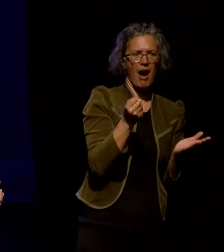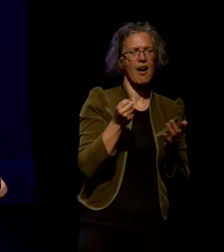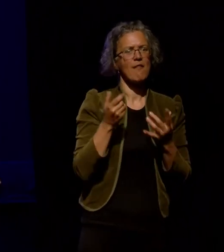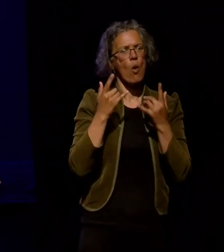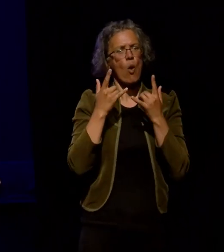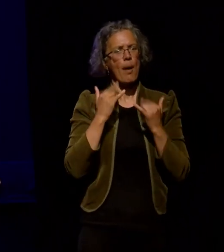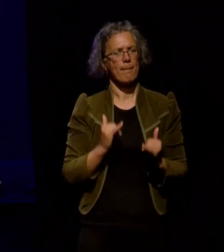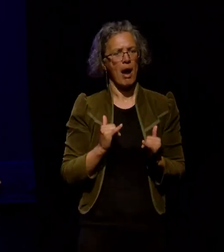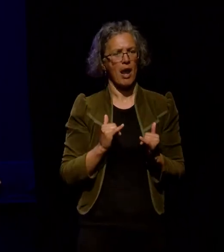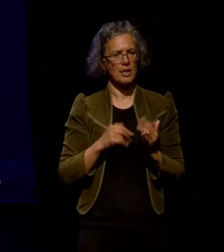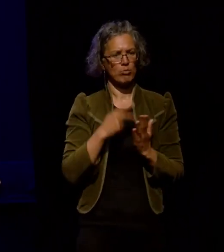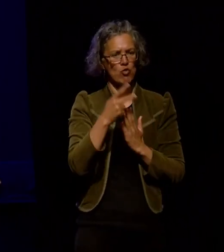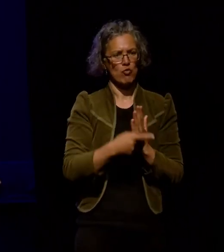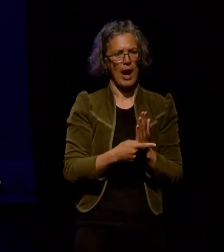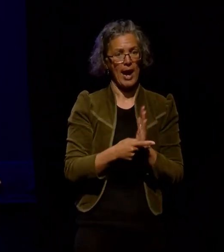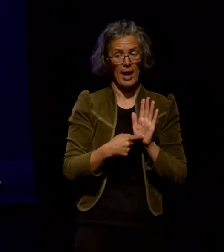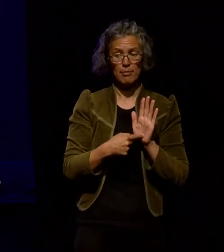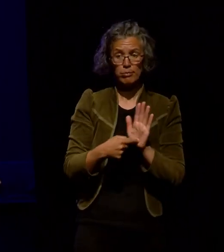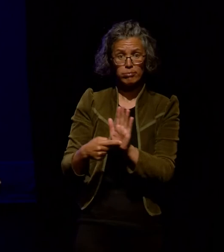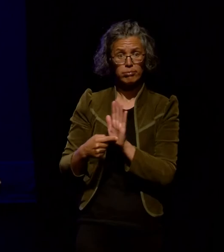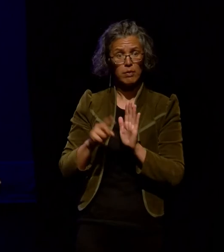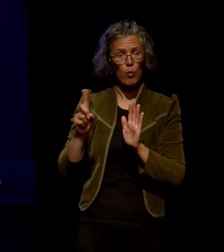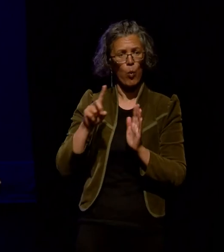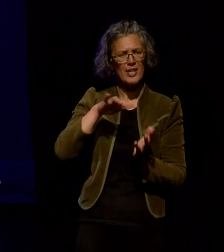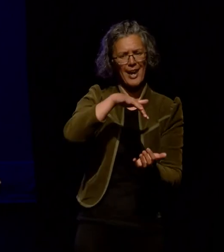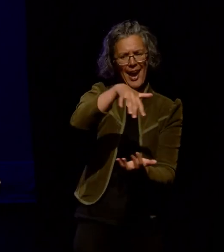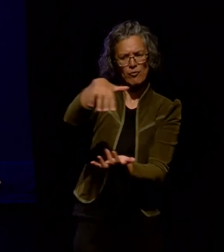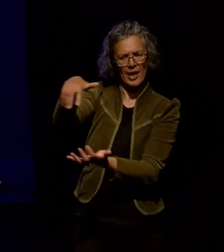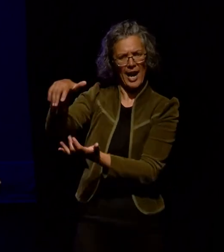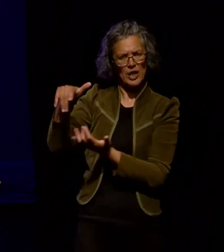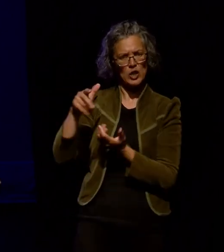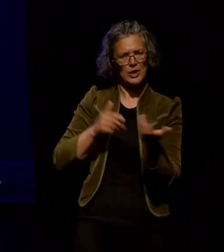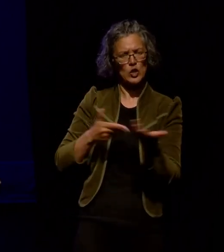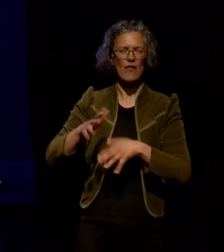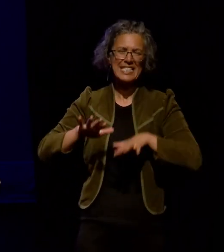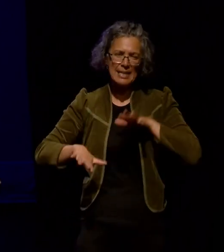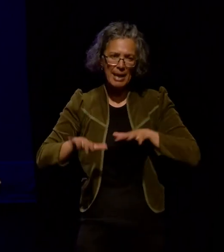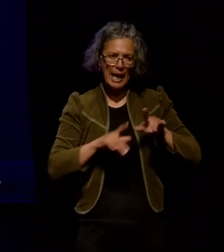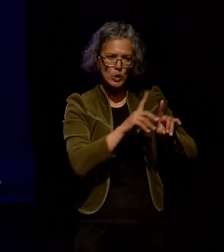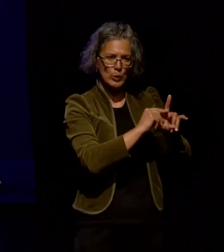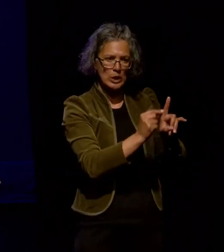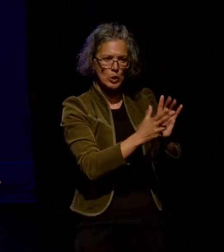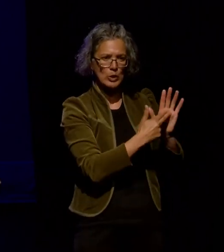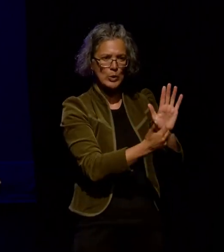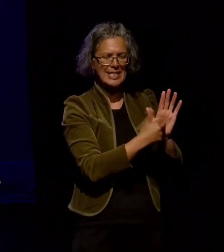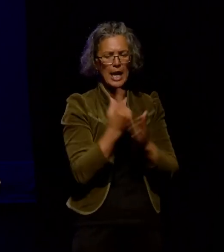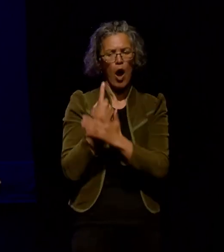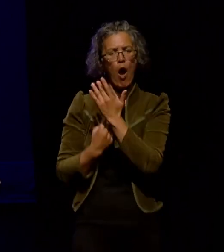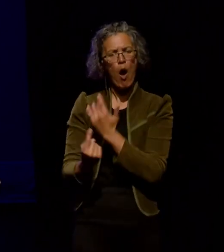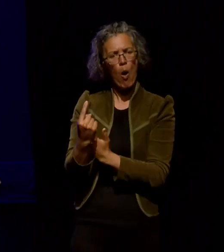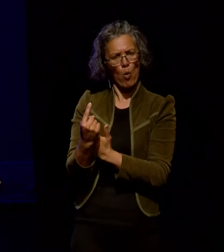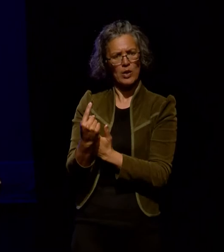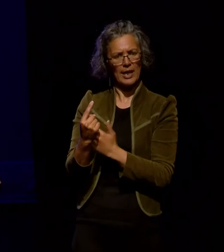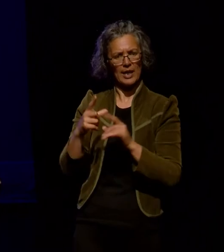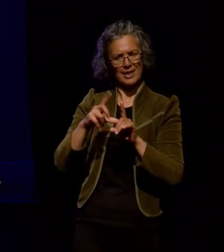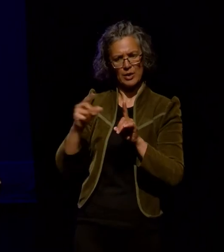program will develop and deliver an online aggregation service similar to Digital New Zealand, but just for Pacific documentary heritage held in the